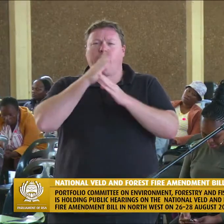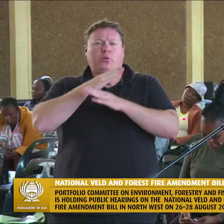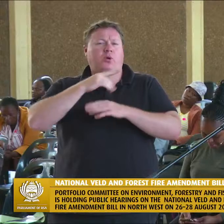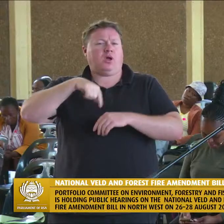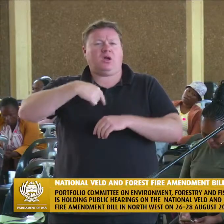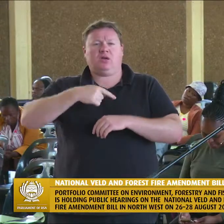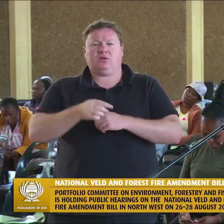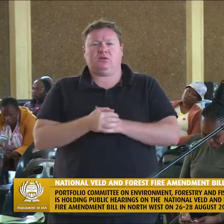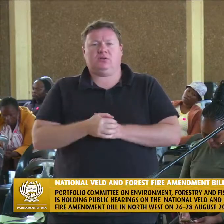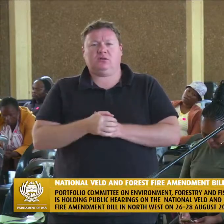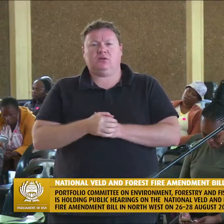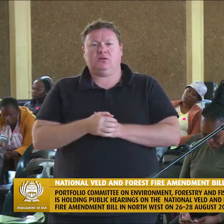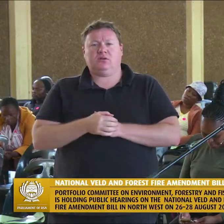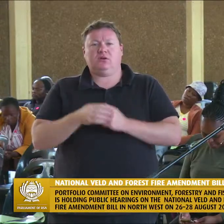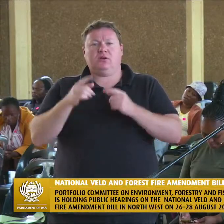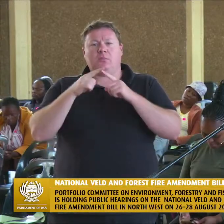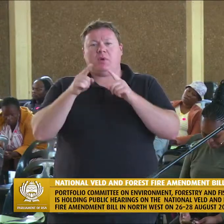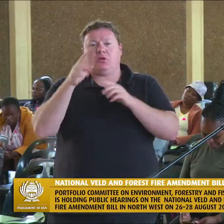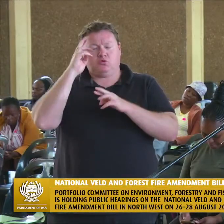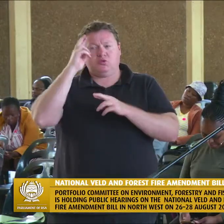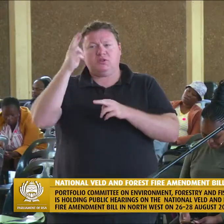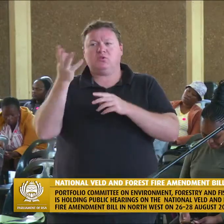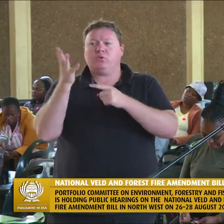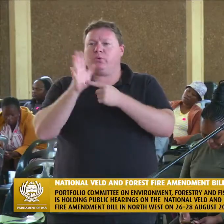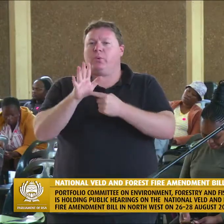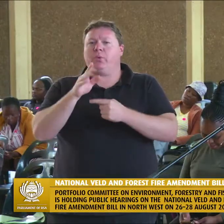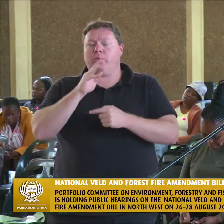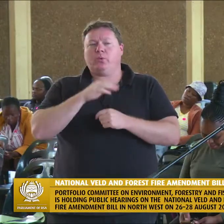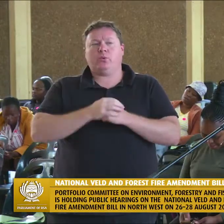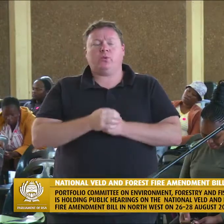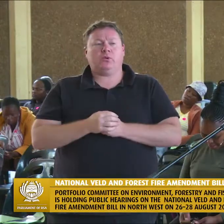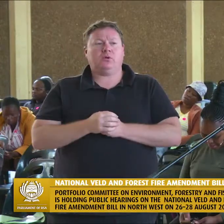but there are reasons which points to death